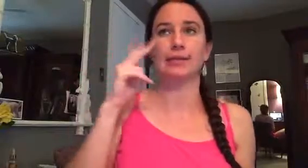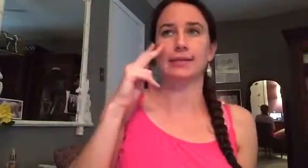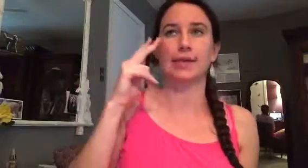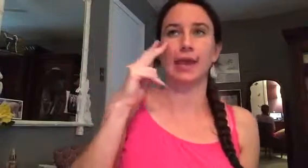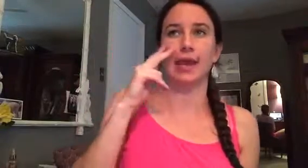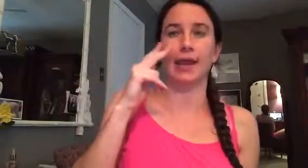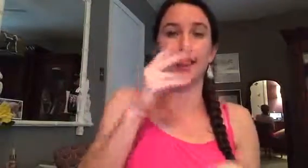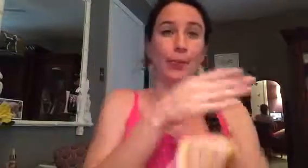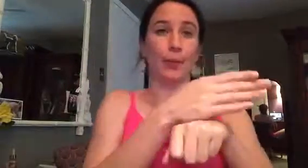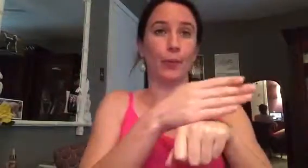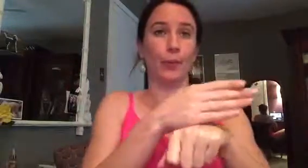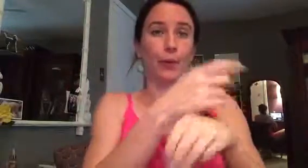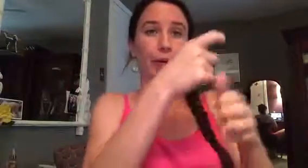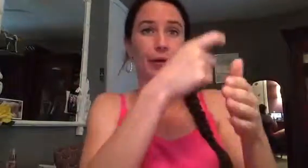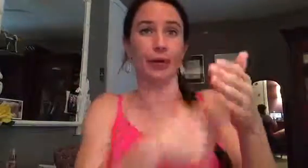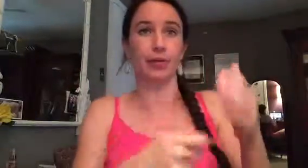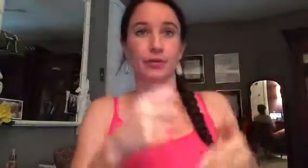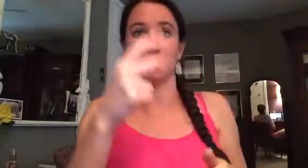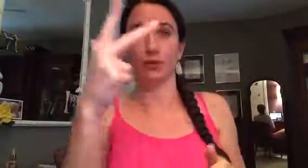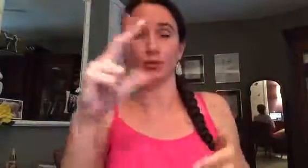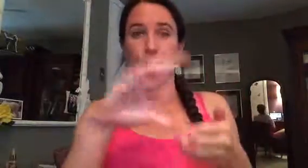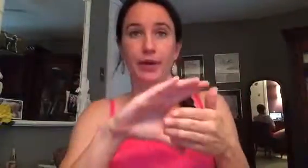cost $3 per square foot,